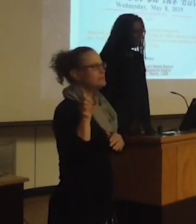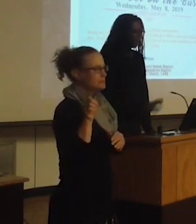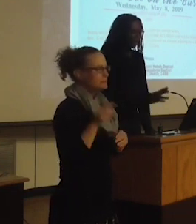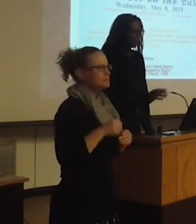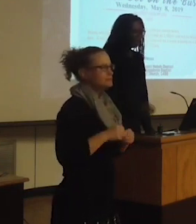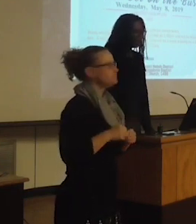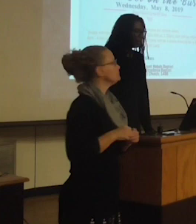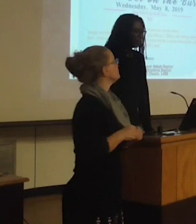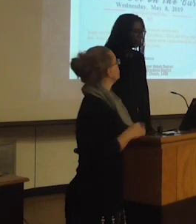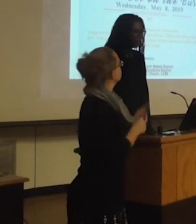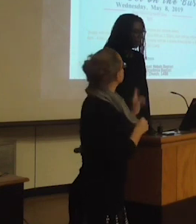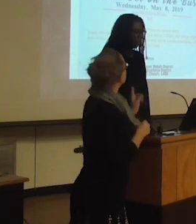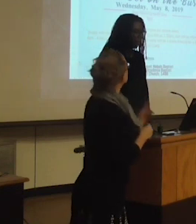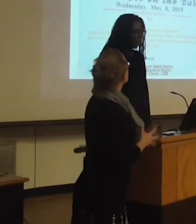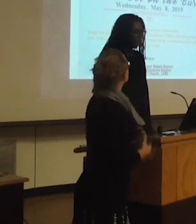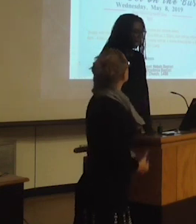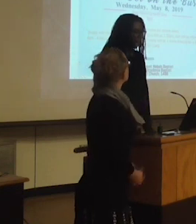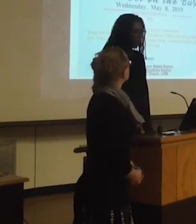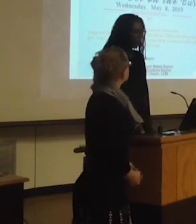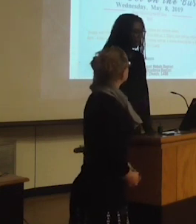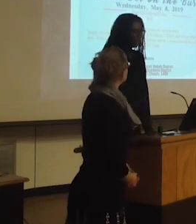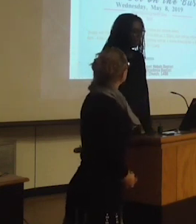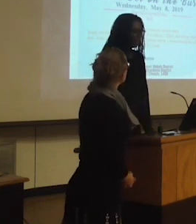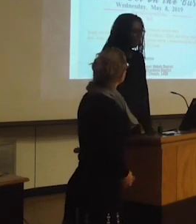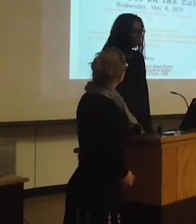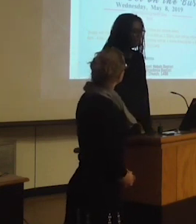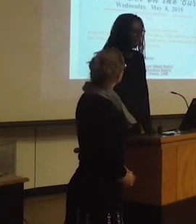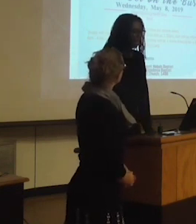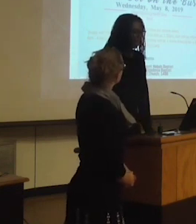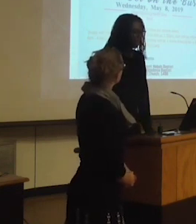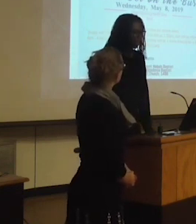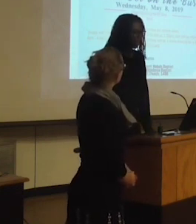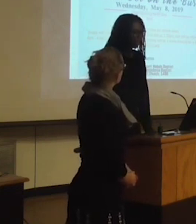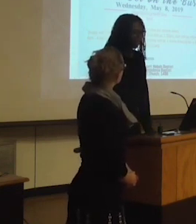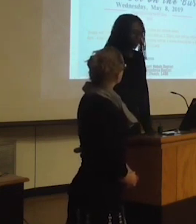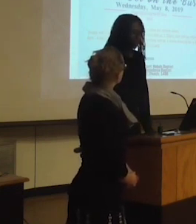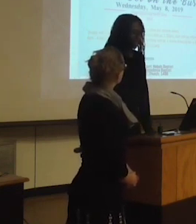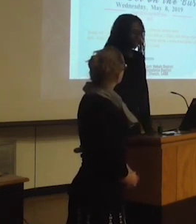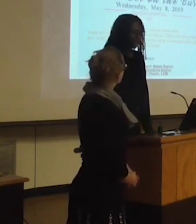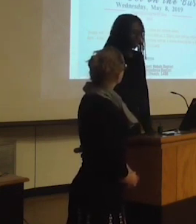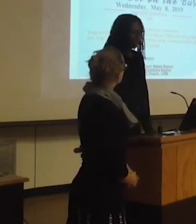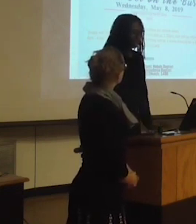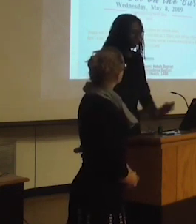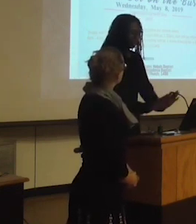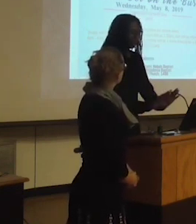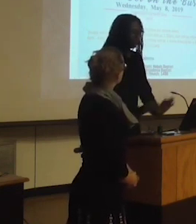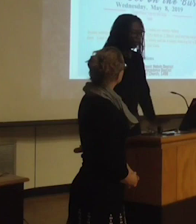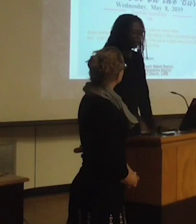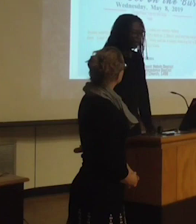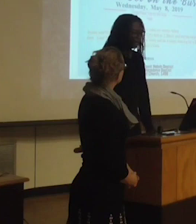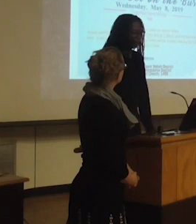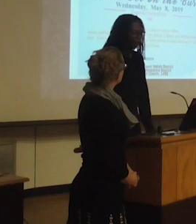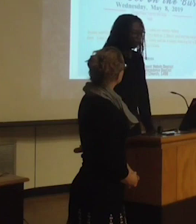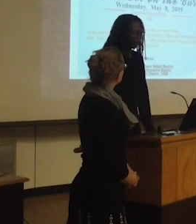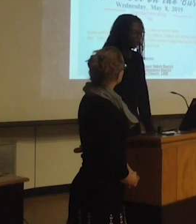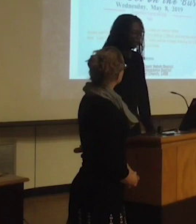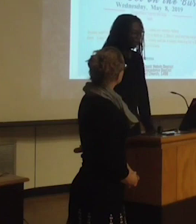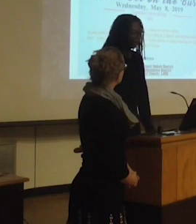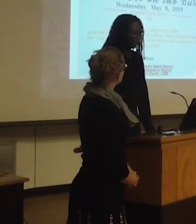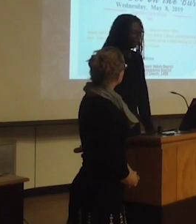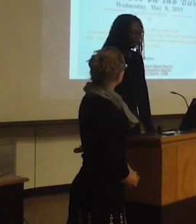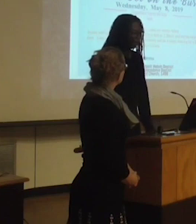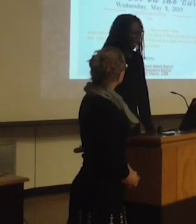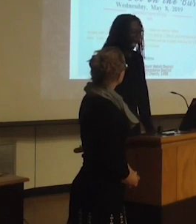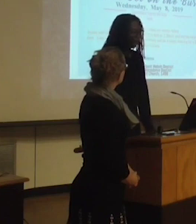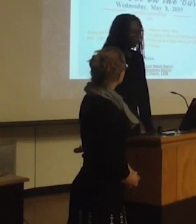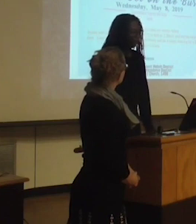And it says, let's go to New York City Hall and let our voices be heard. Come go with us to make our voices heard. Buses will board at 1 o'clock and depart for City Hall